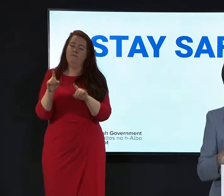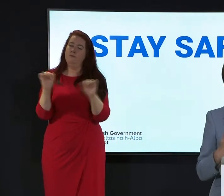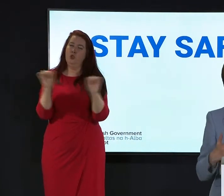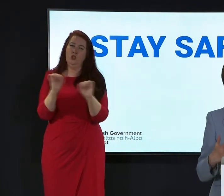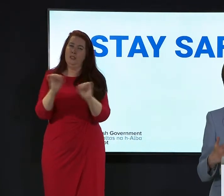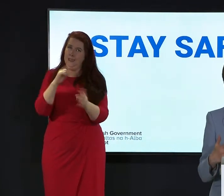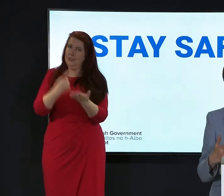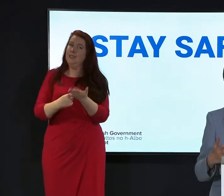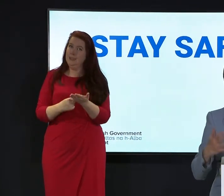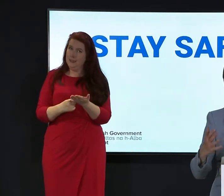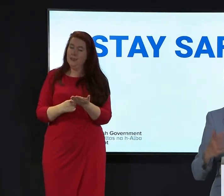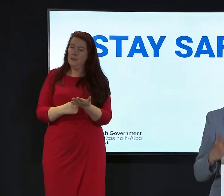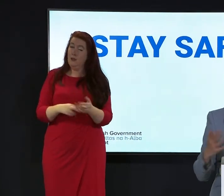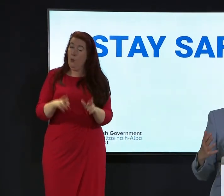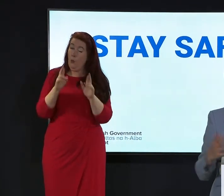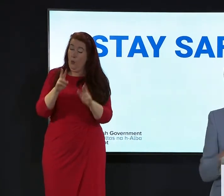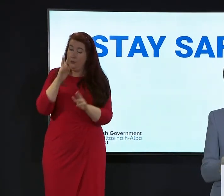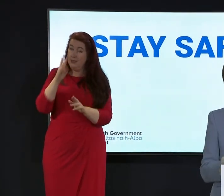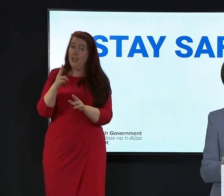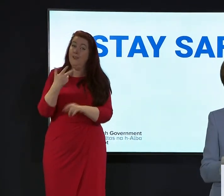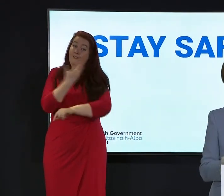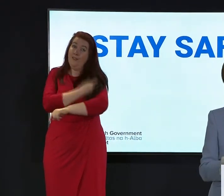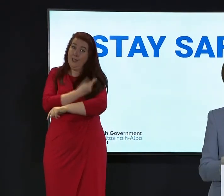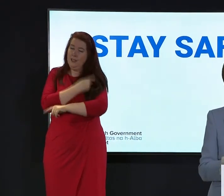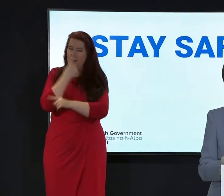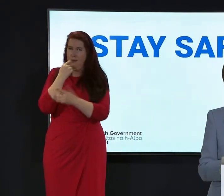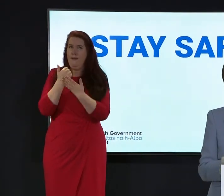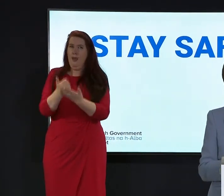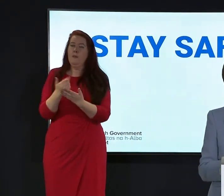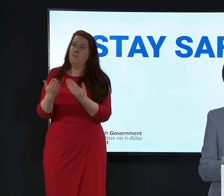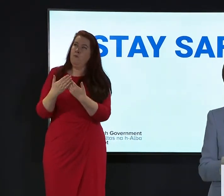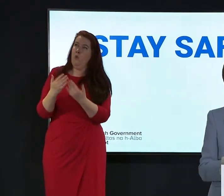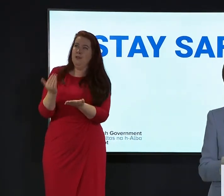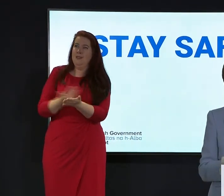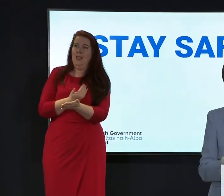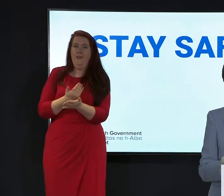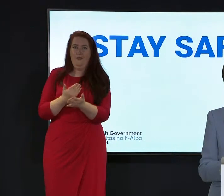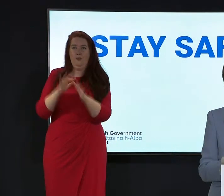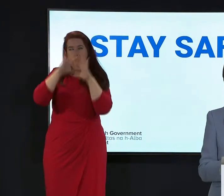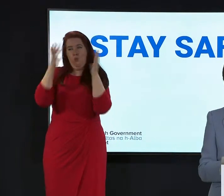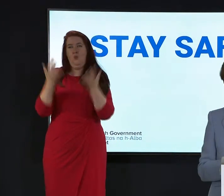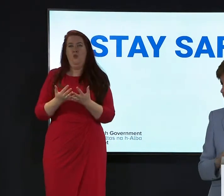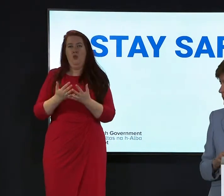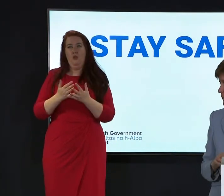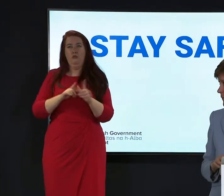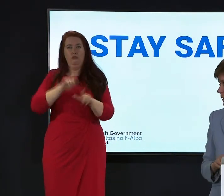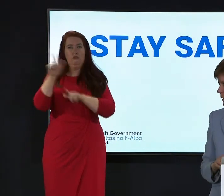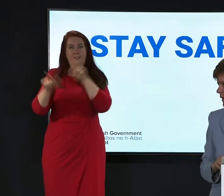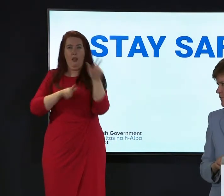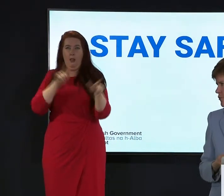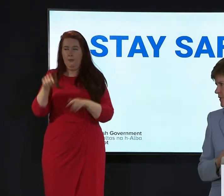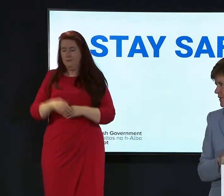will see vaccination open up international travel safely as well over coming weeks.